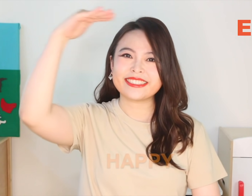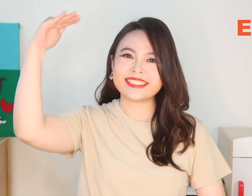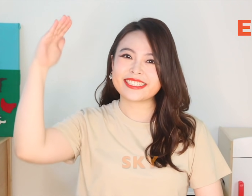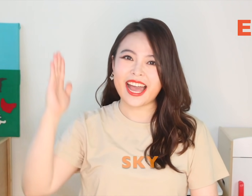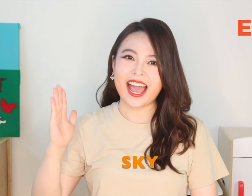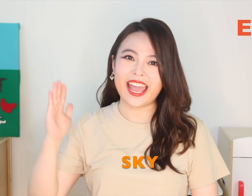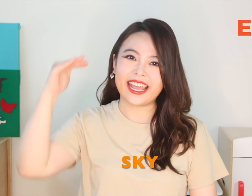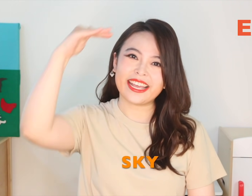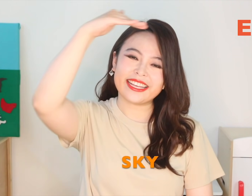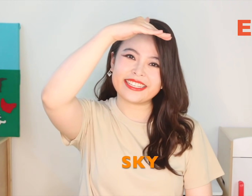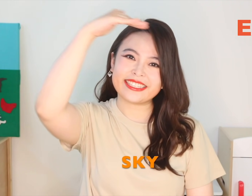sky,